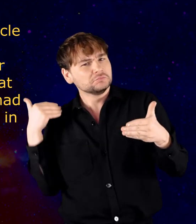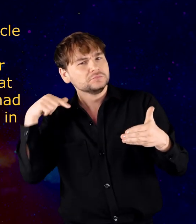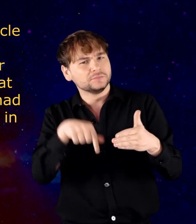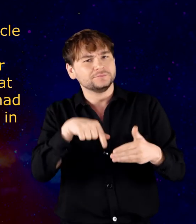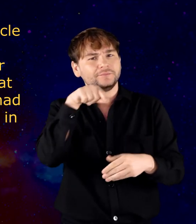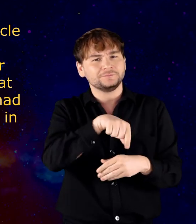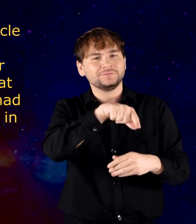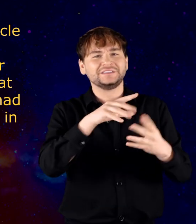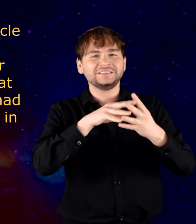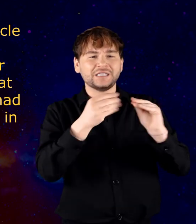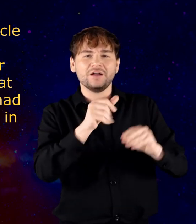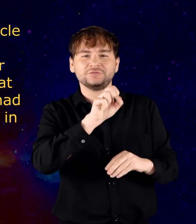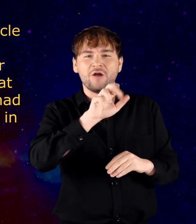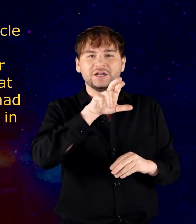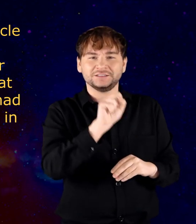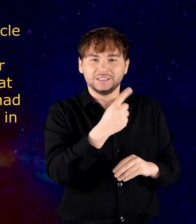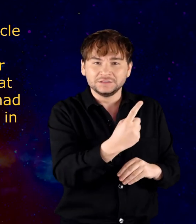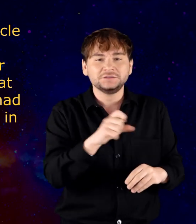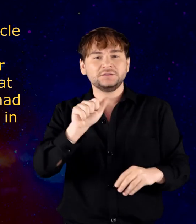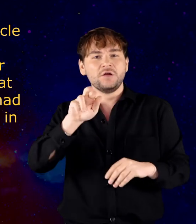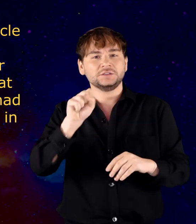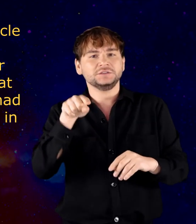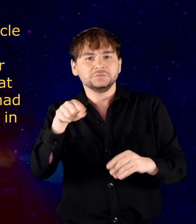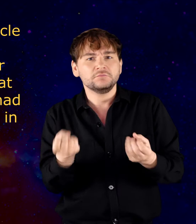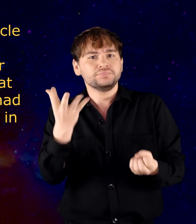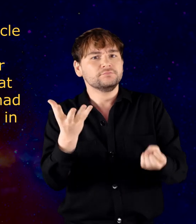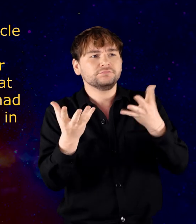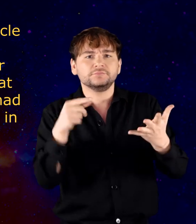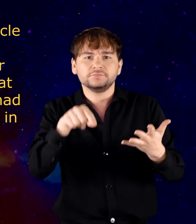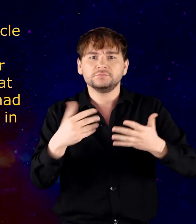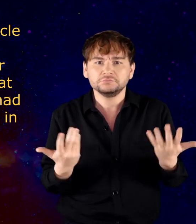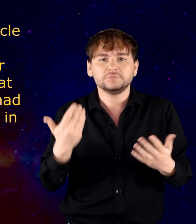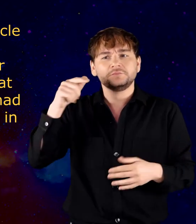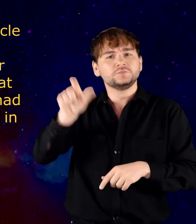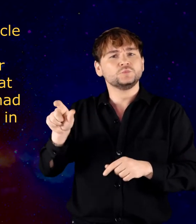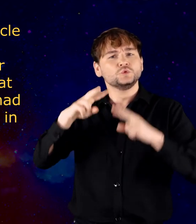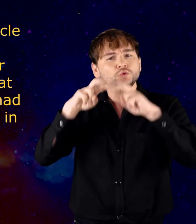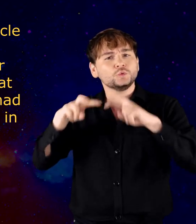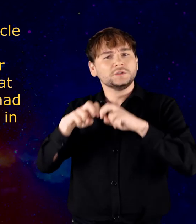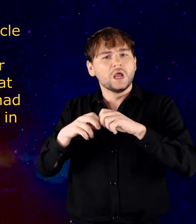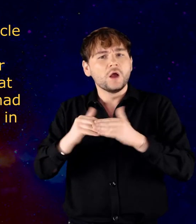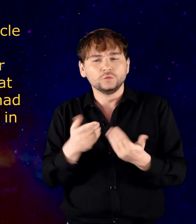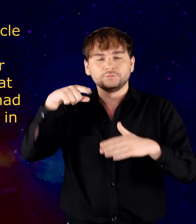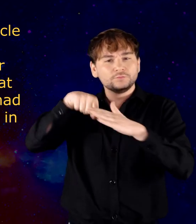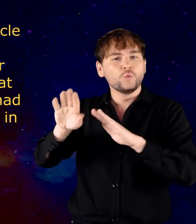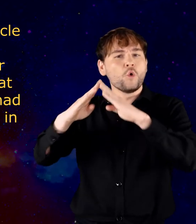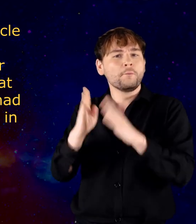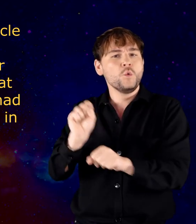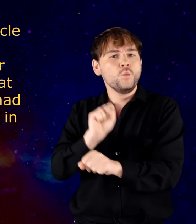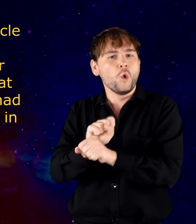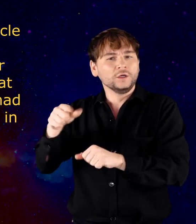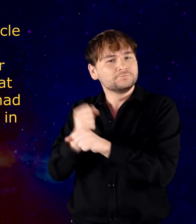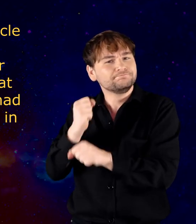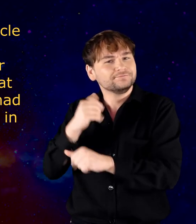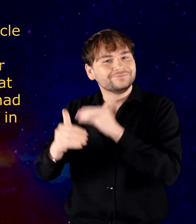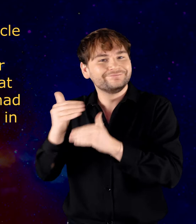SARS-MERS appeared, that your students did the science about that in a housework, and you already had